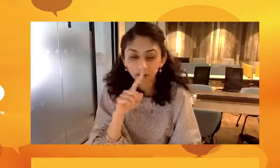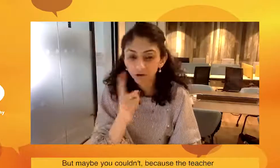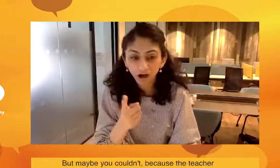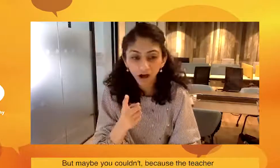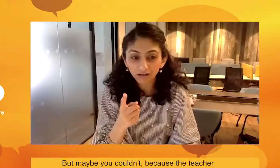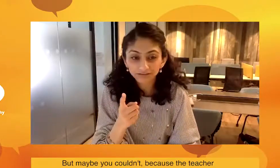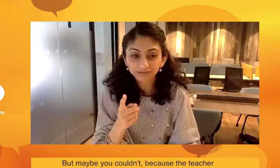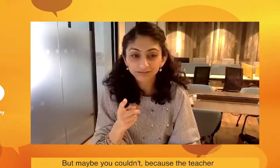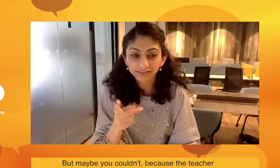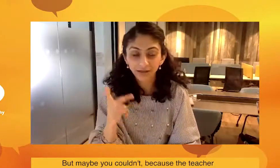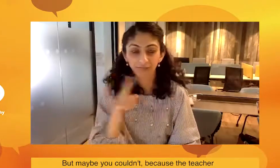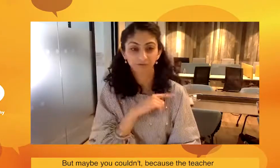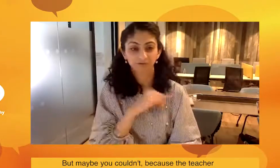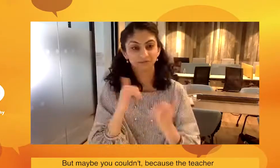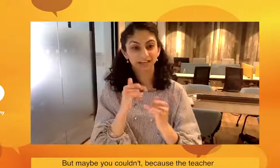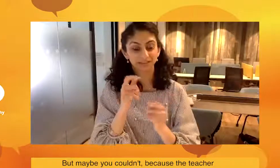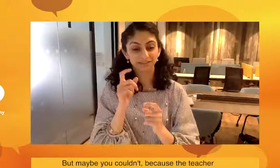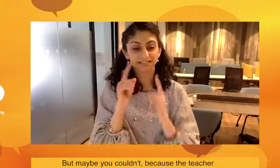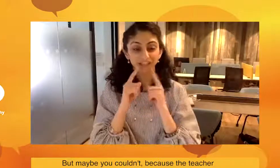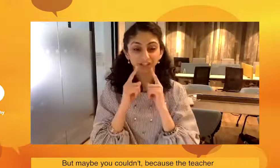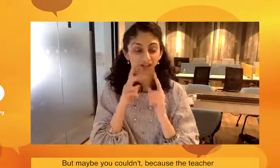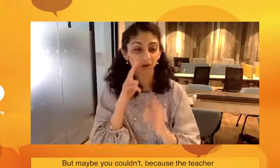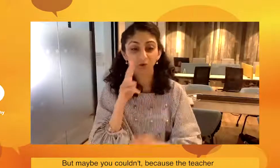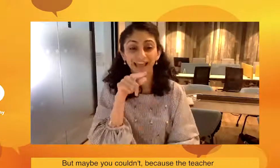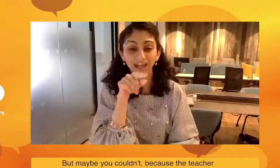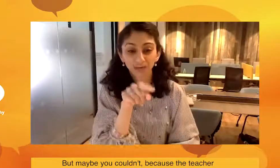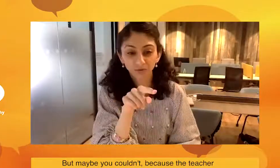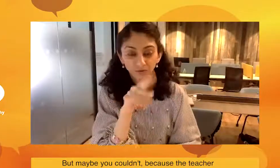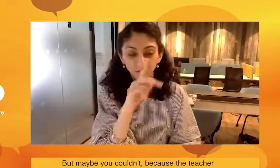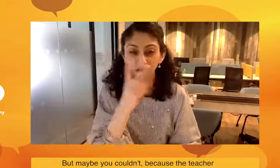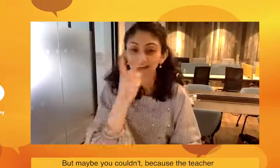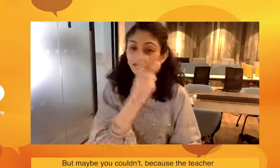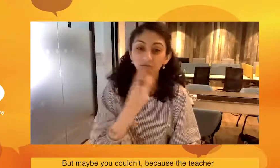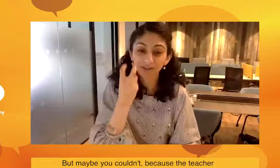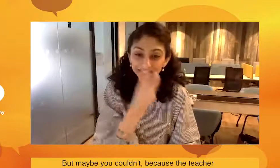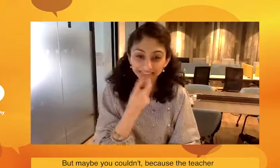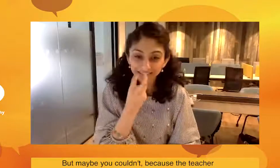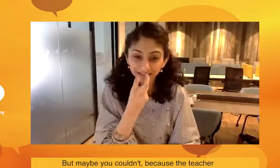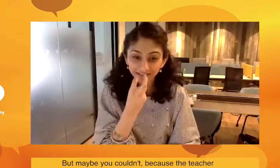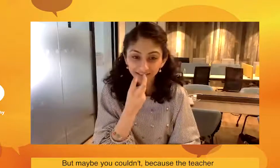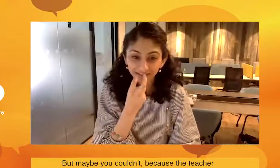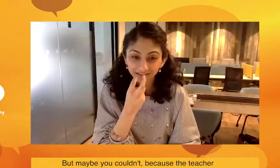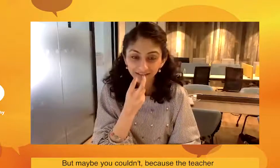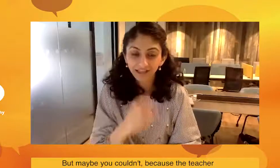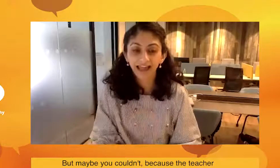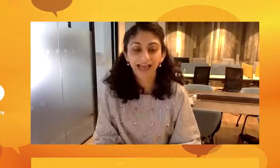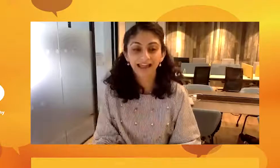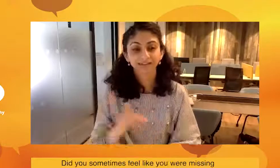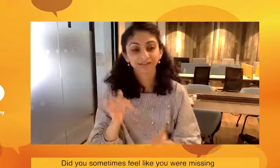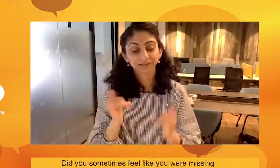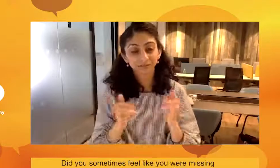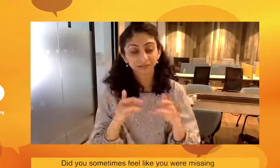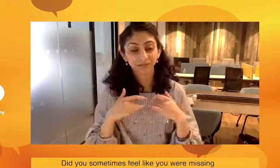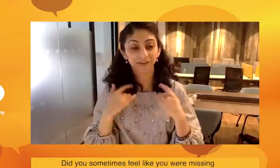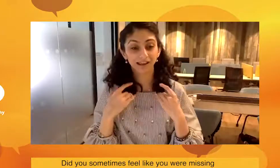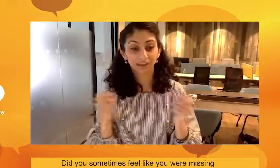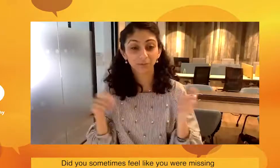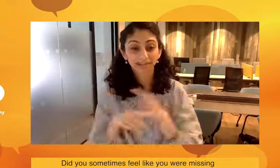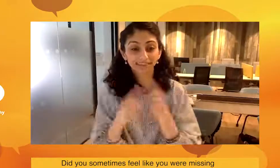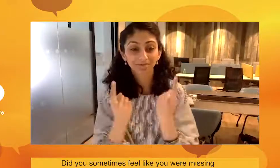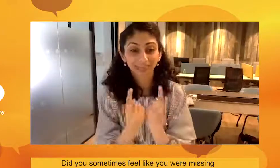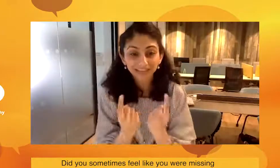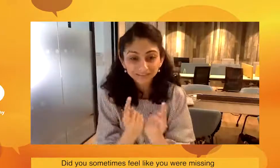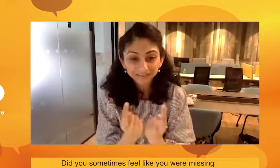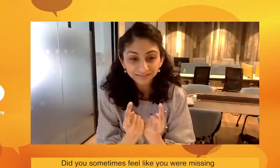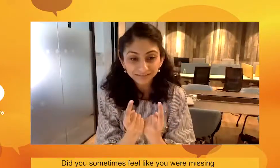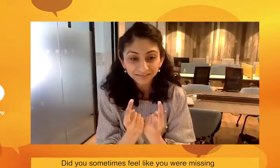read, but maybe you couldn't because the teacher wasn't looking at you or turn around, so you couldn't lip read, did you sometimes